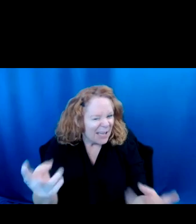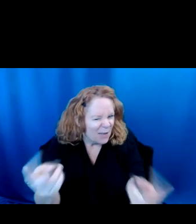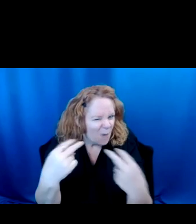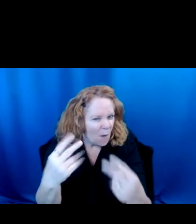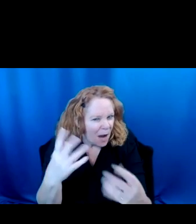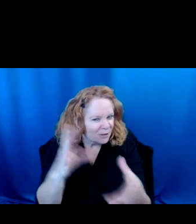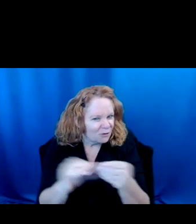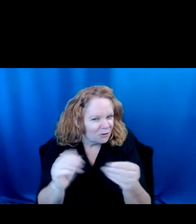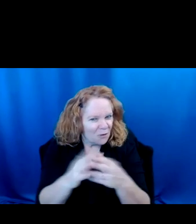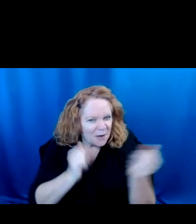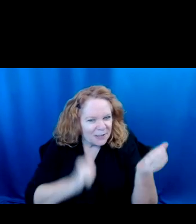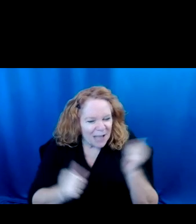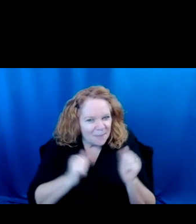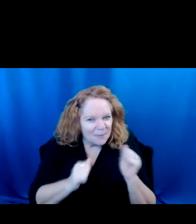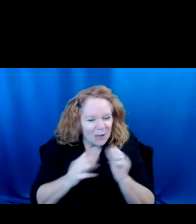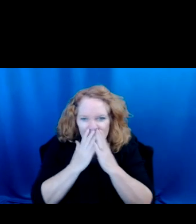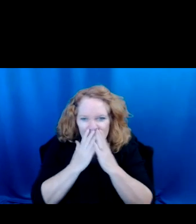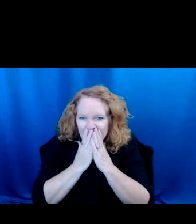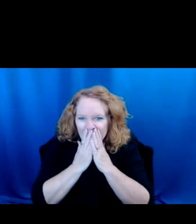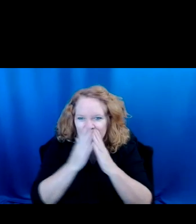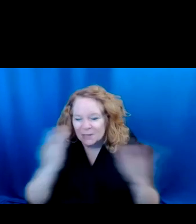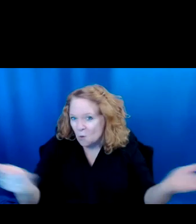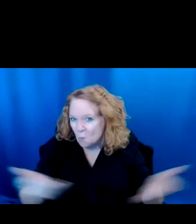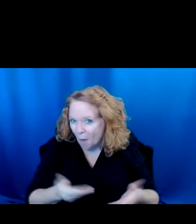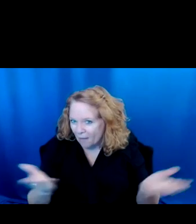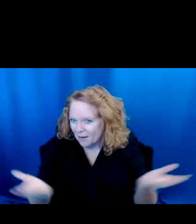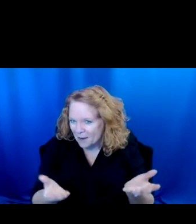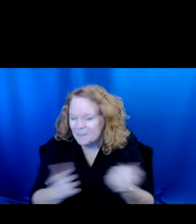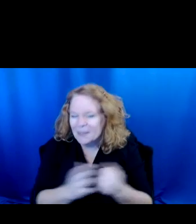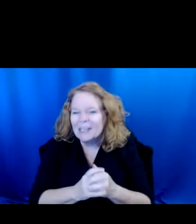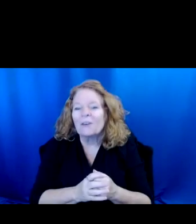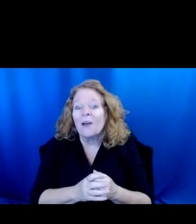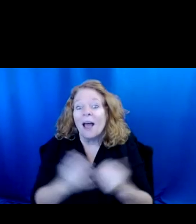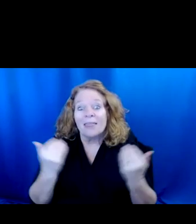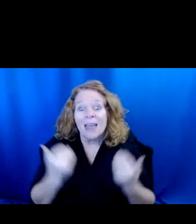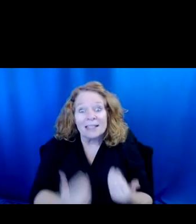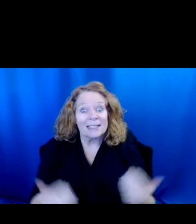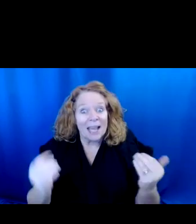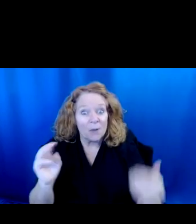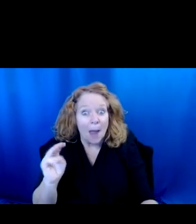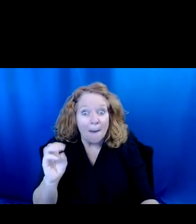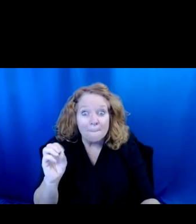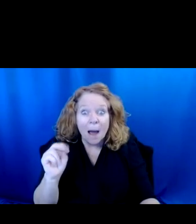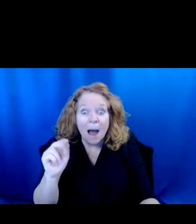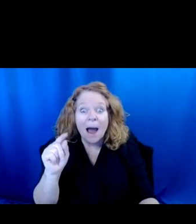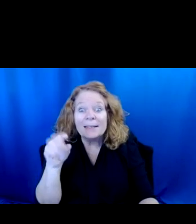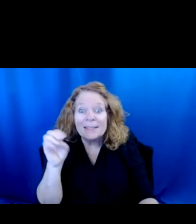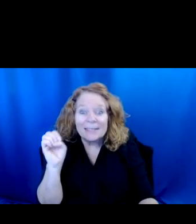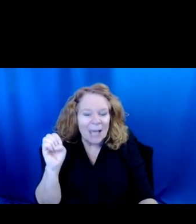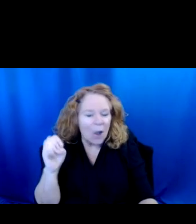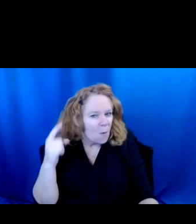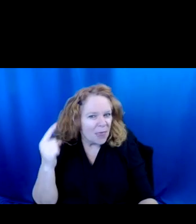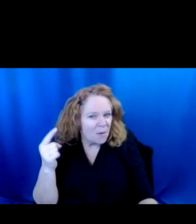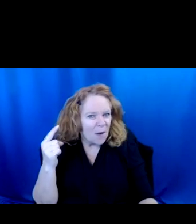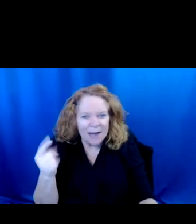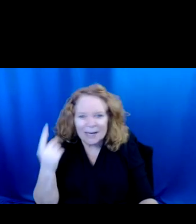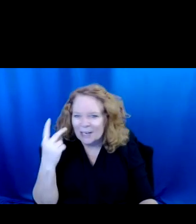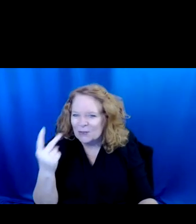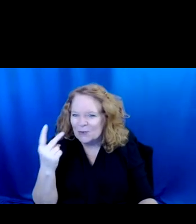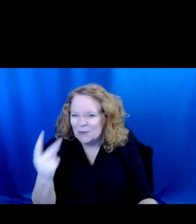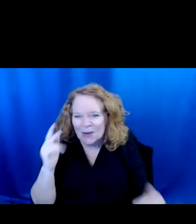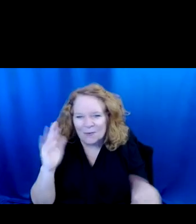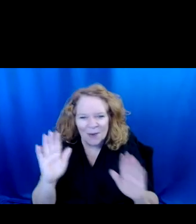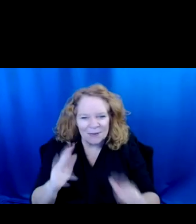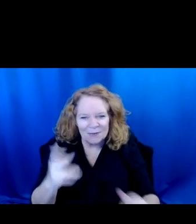Storytime Show. You're so welcome, Monty. Let's take it away, Monty. We're the one and the two and the wonderful